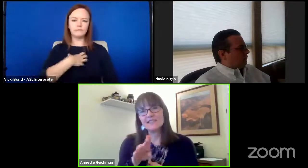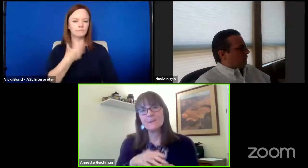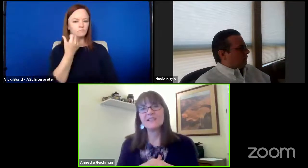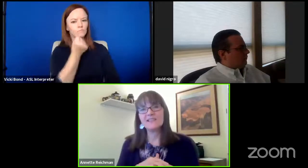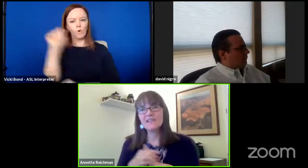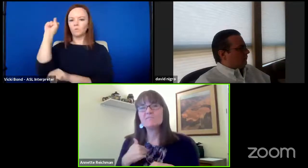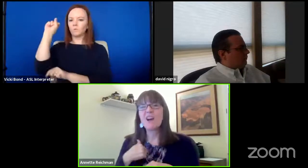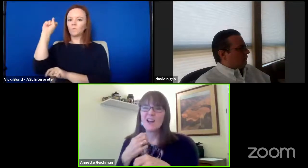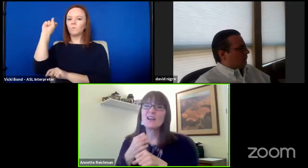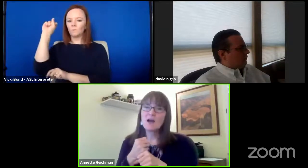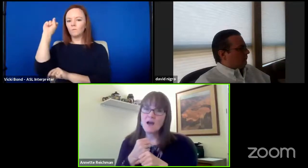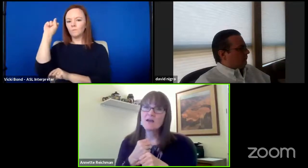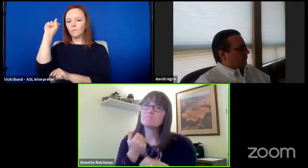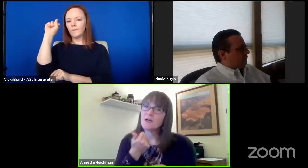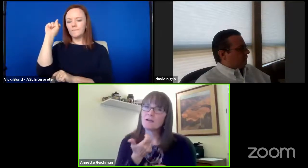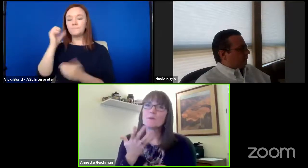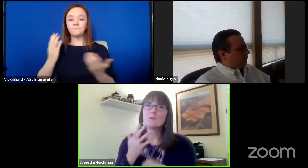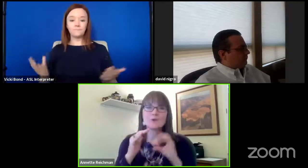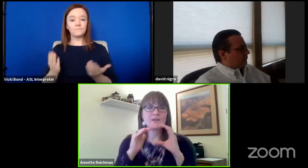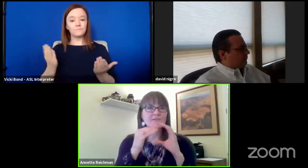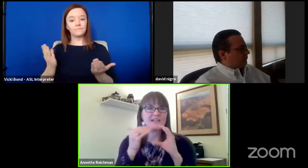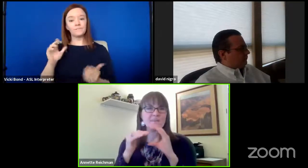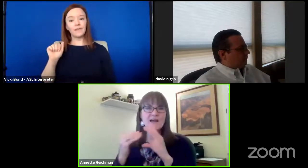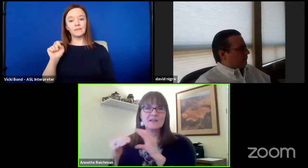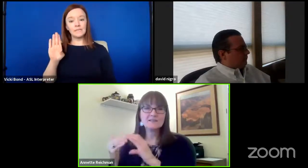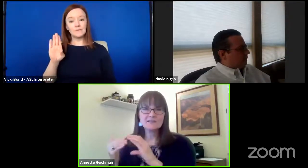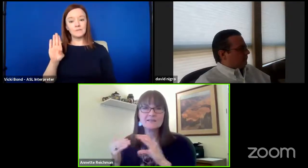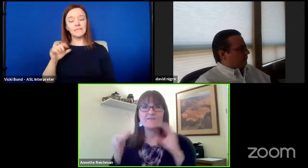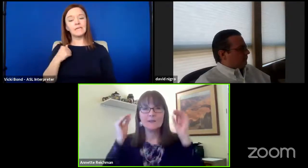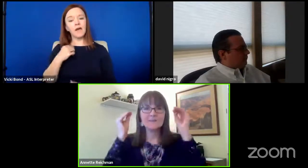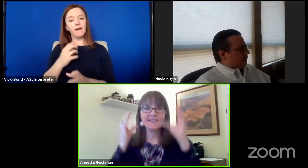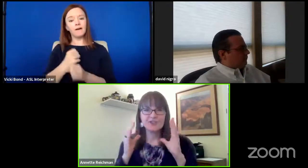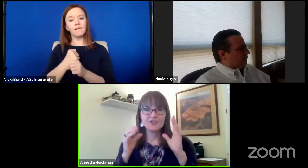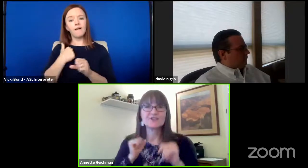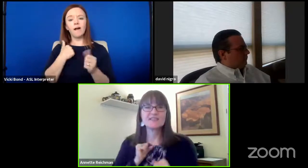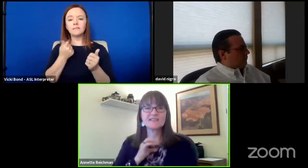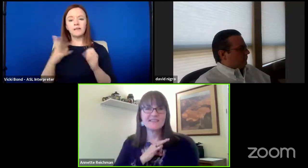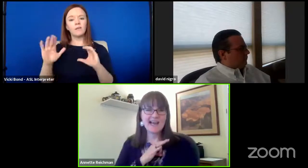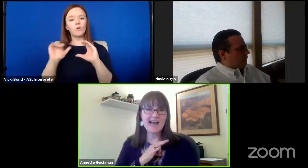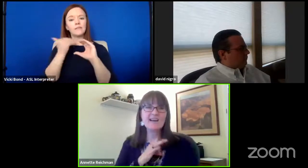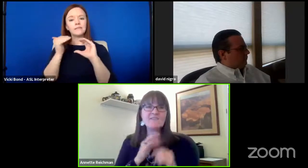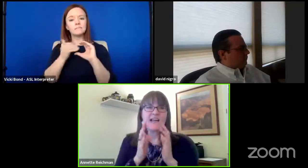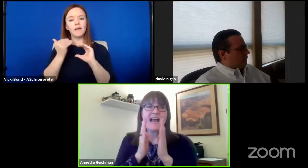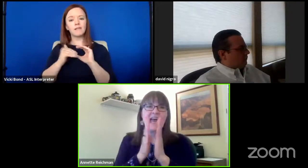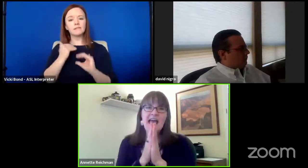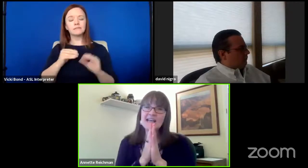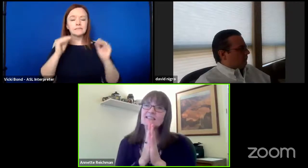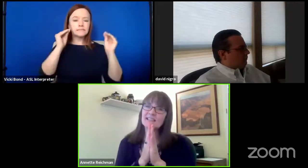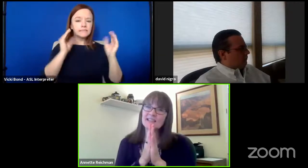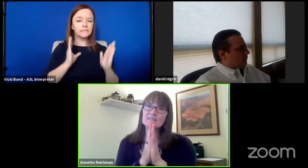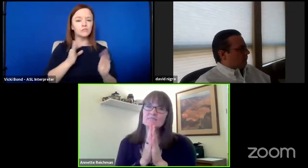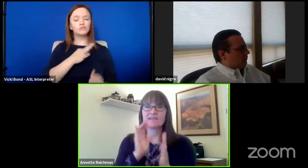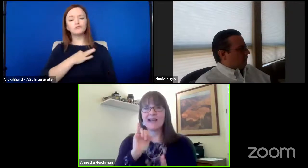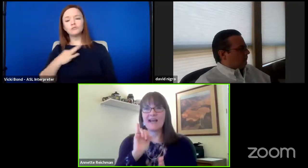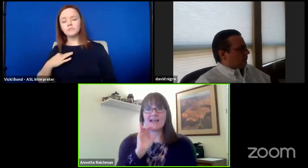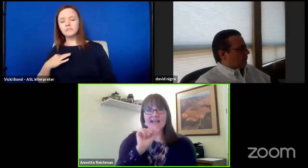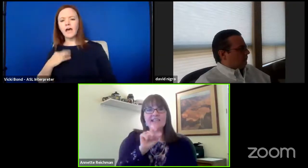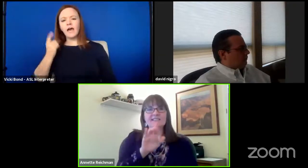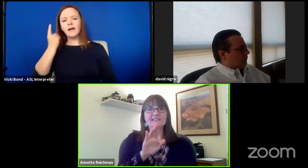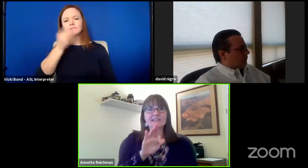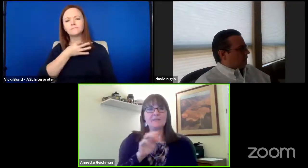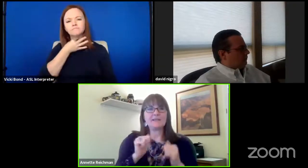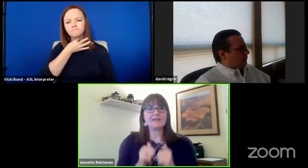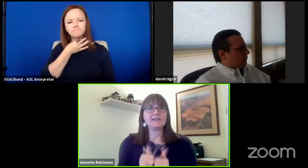at ASDB, I got a number of emails from teachers and staff asking